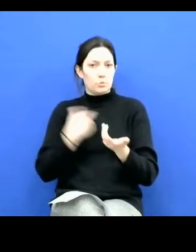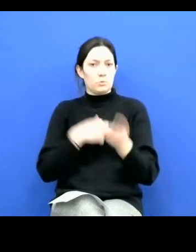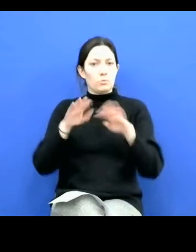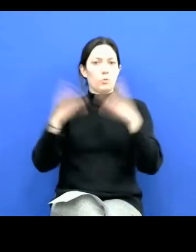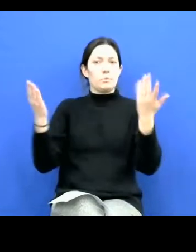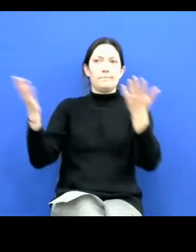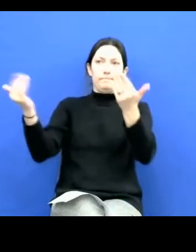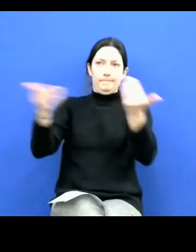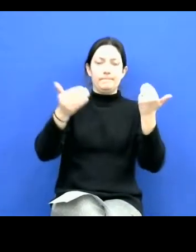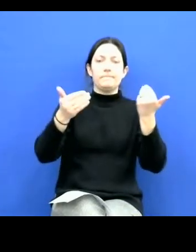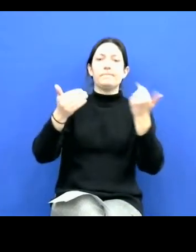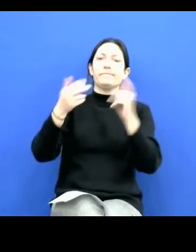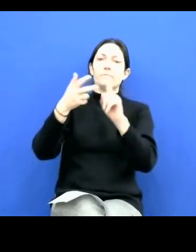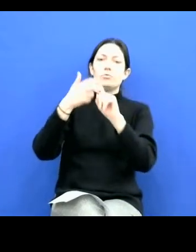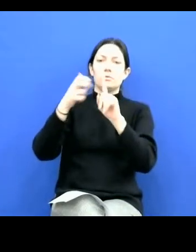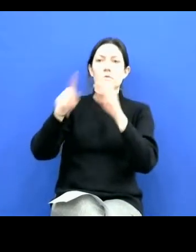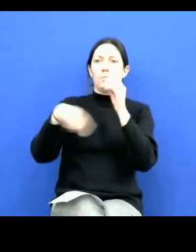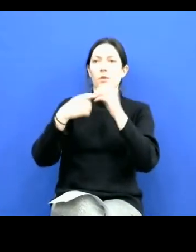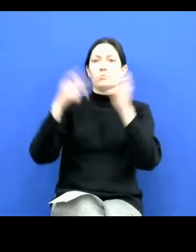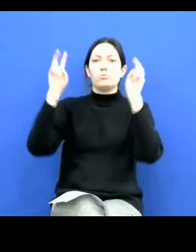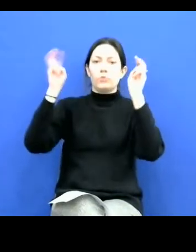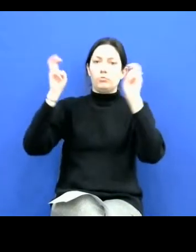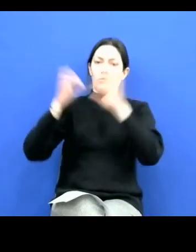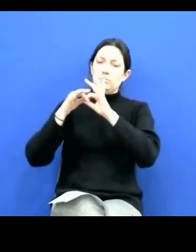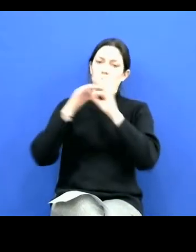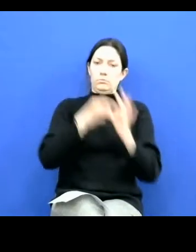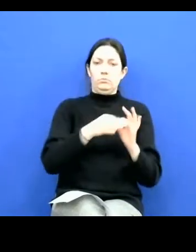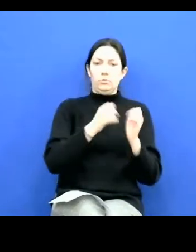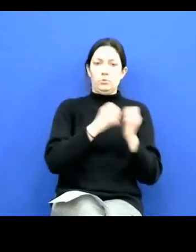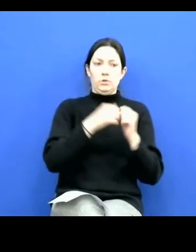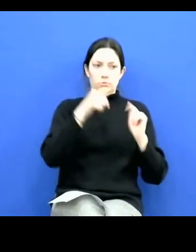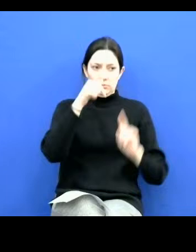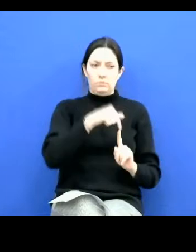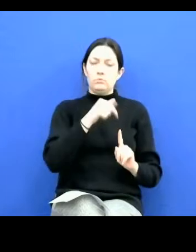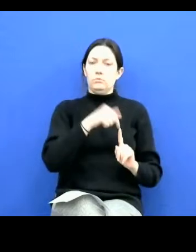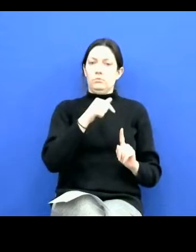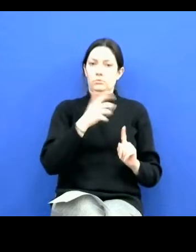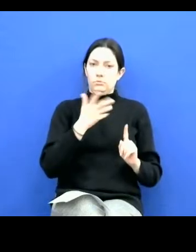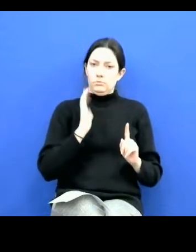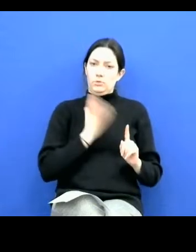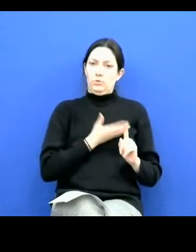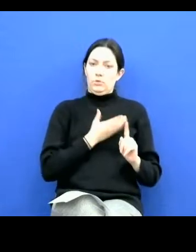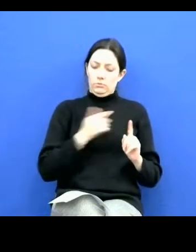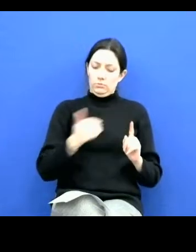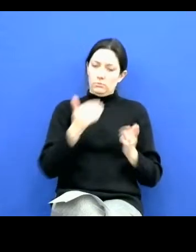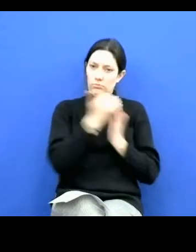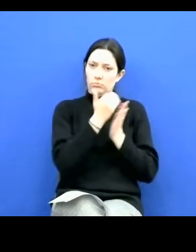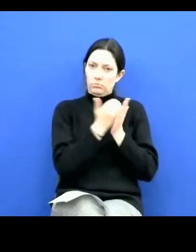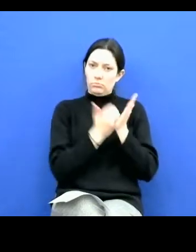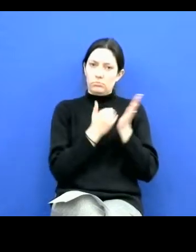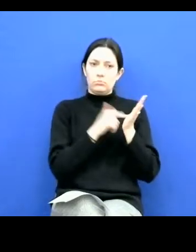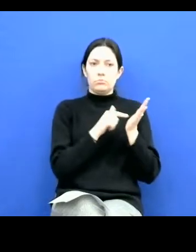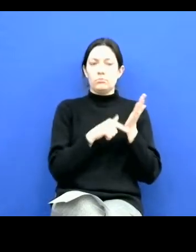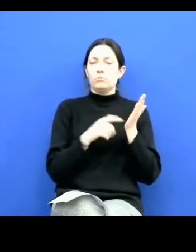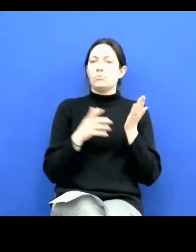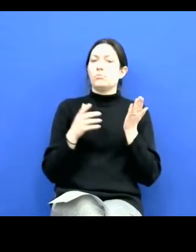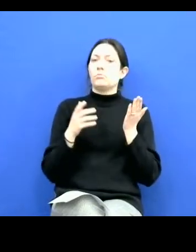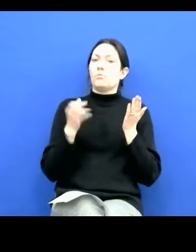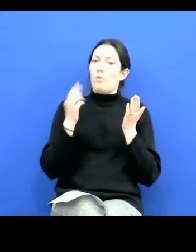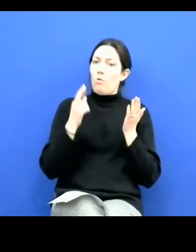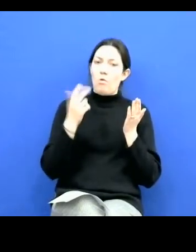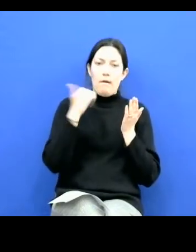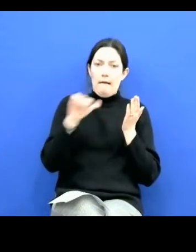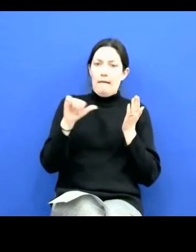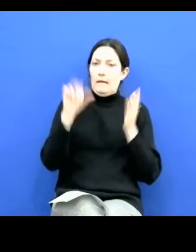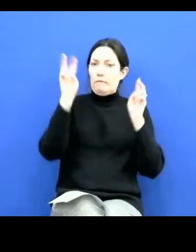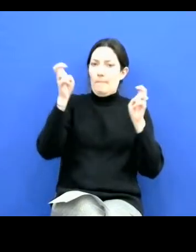on subjects, obviously out absolutely in any of the public hearings, but even on any motion in front of the board.